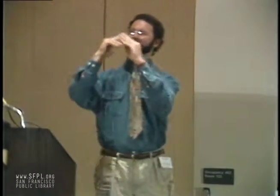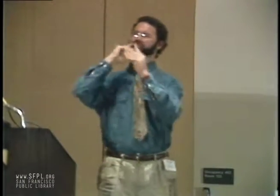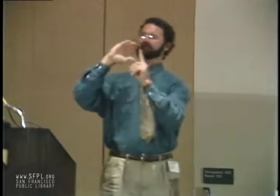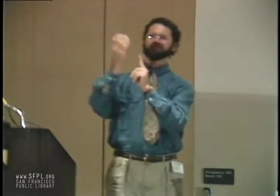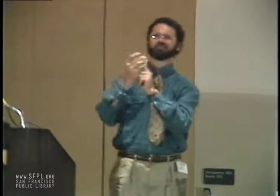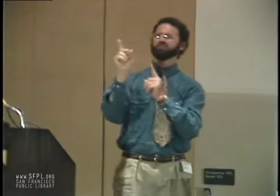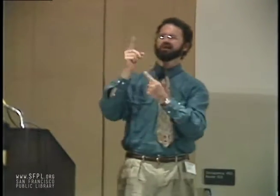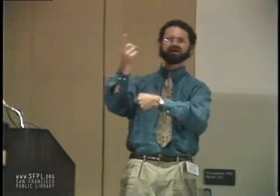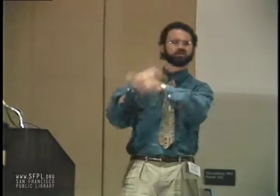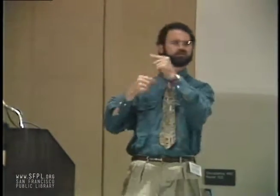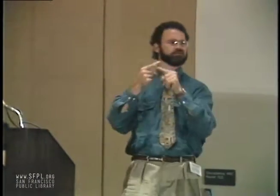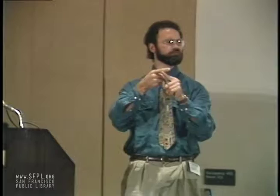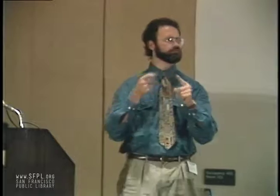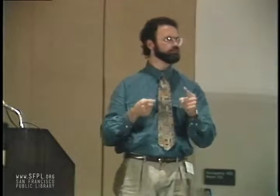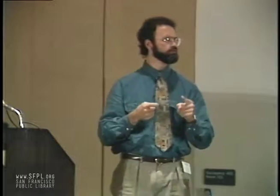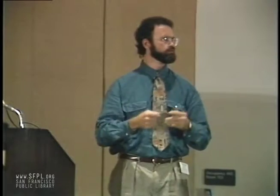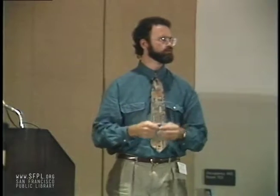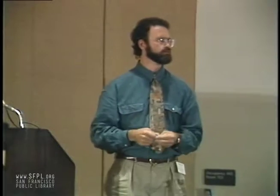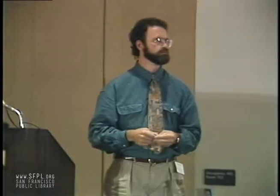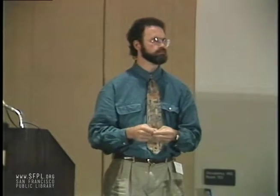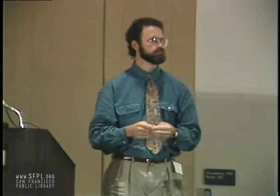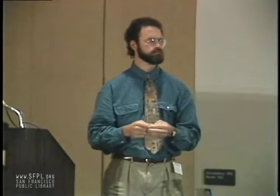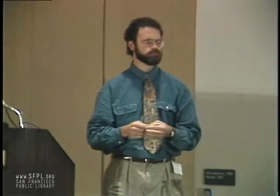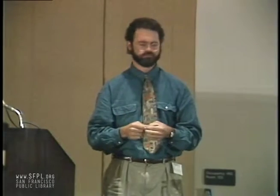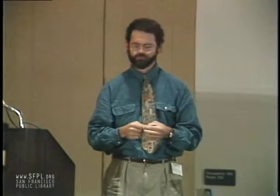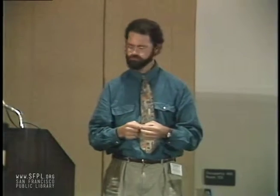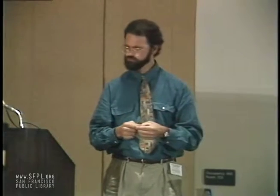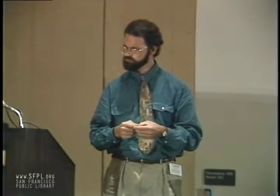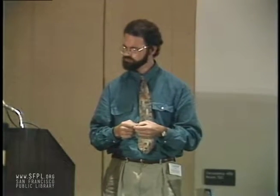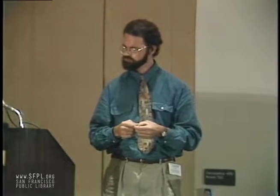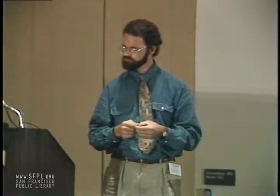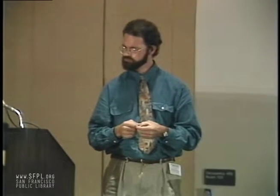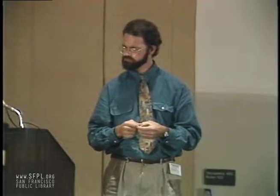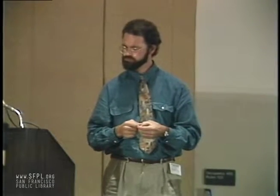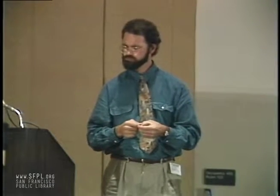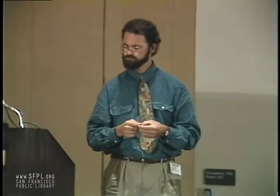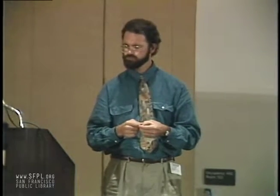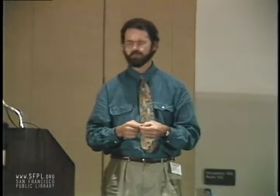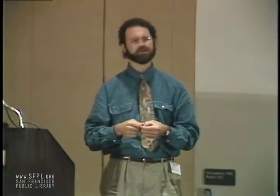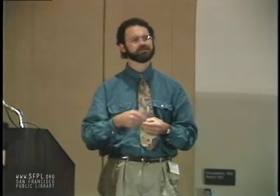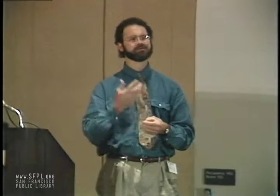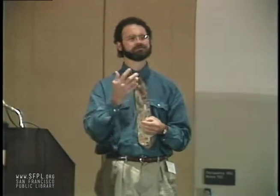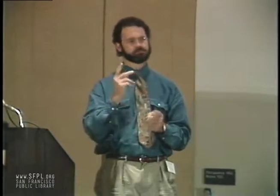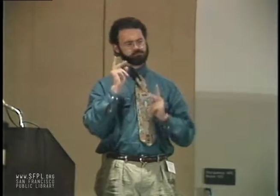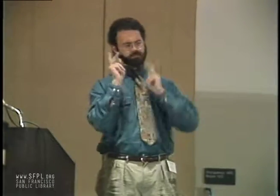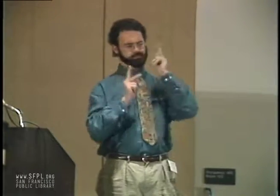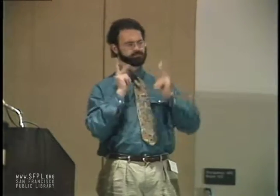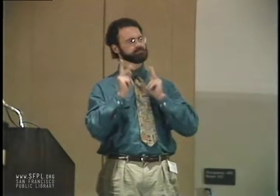What were the events that caused the culture to arise? Where did we come from?